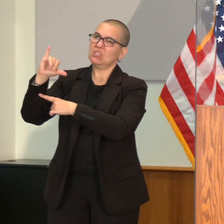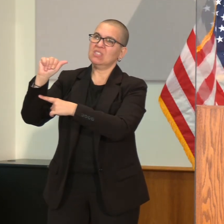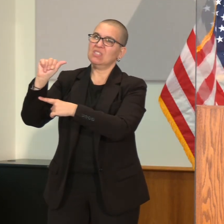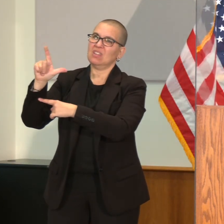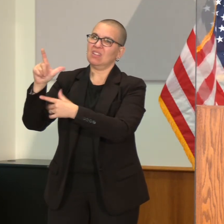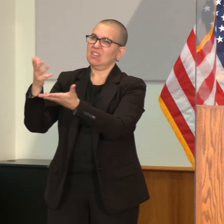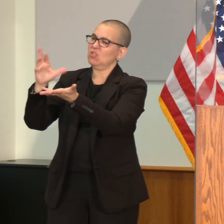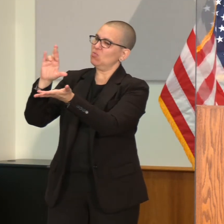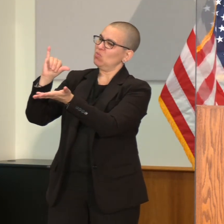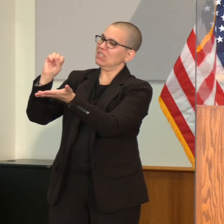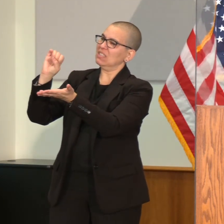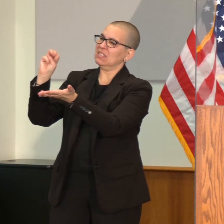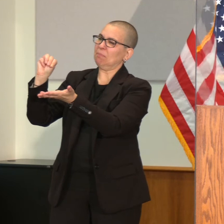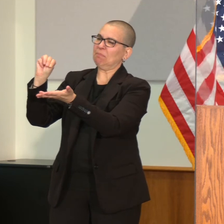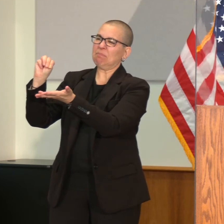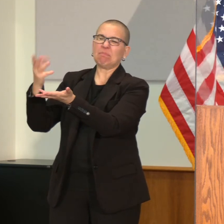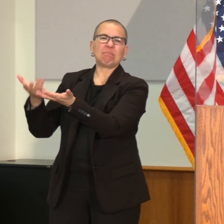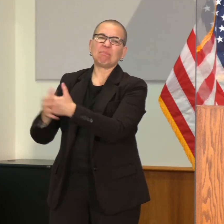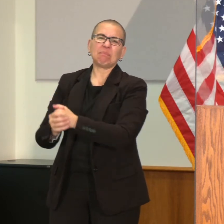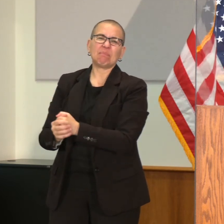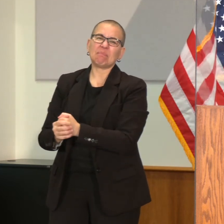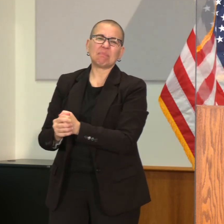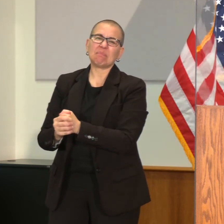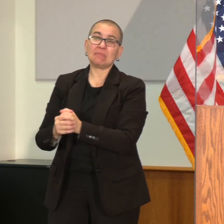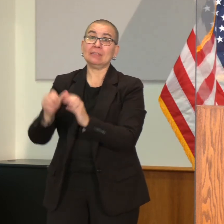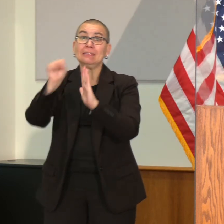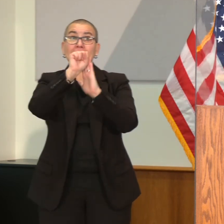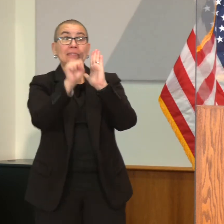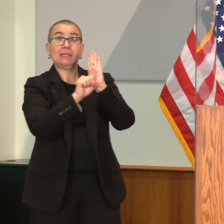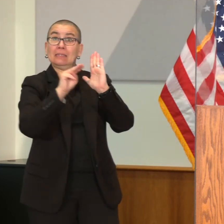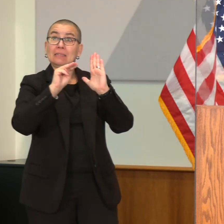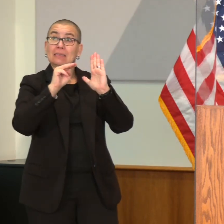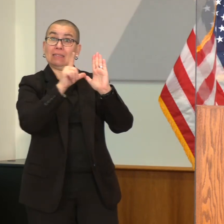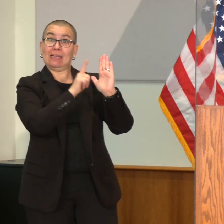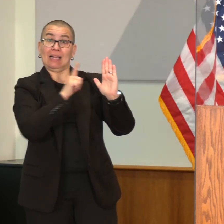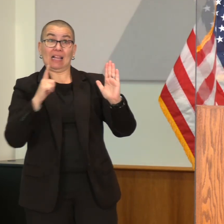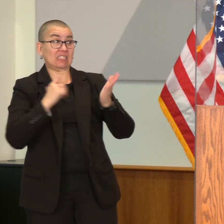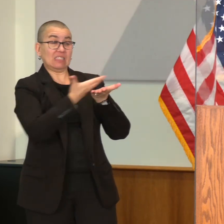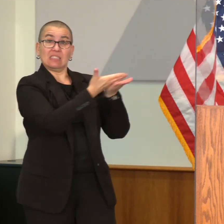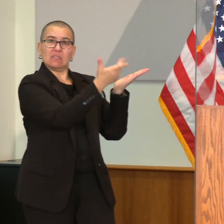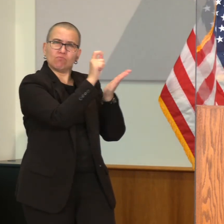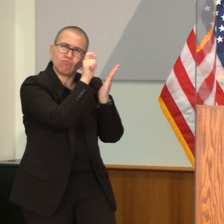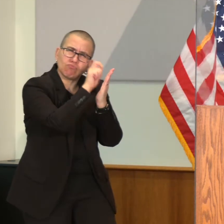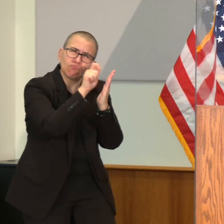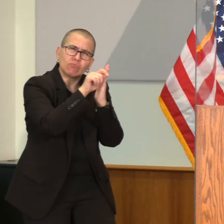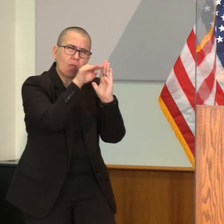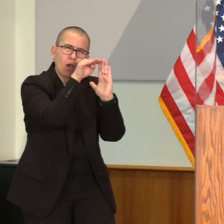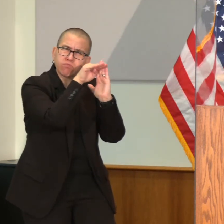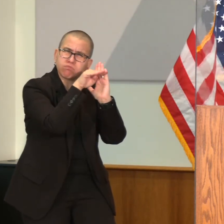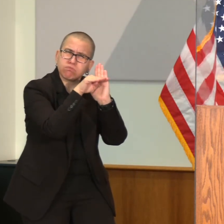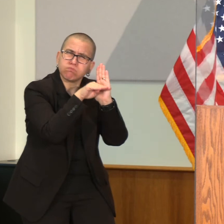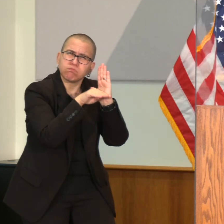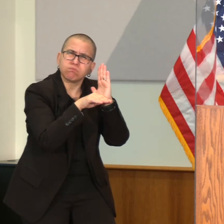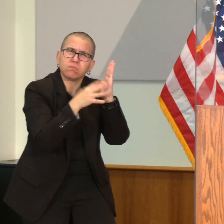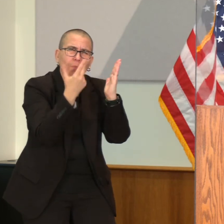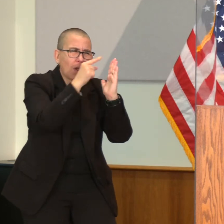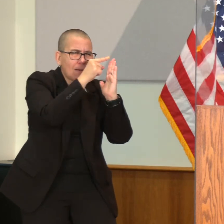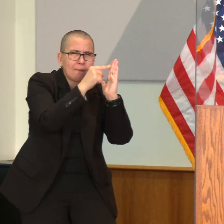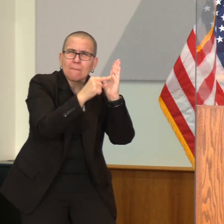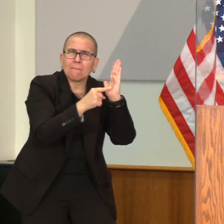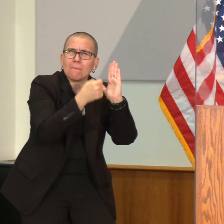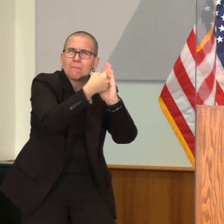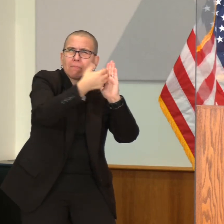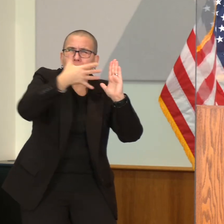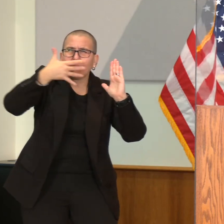It's on our state's policymakers to ensure that last week's guilty verdict was just a